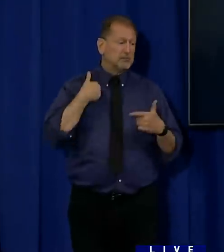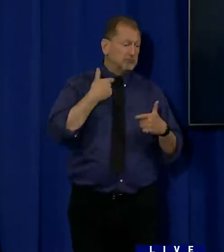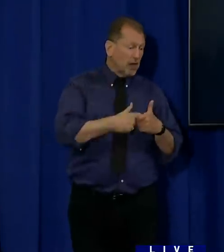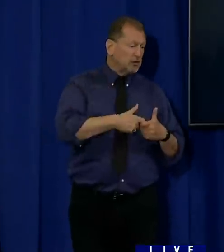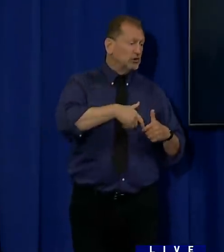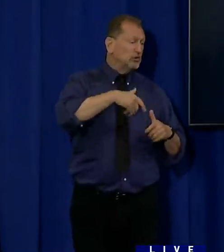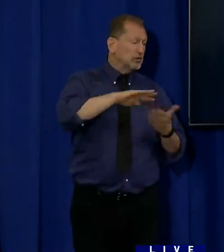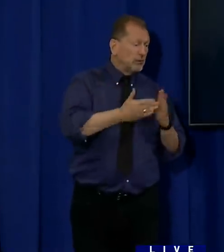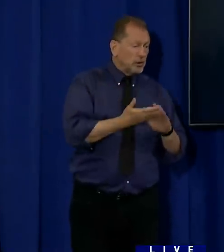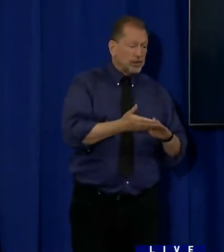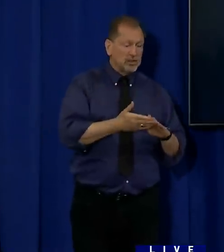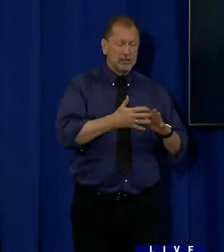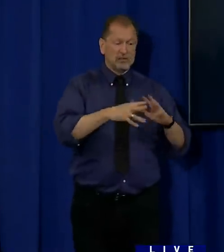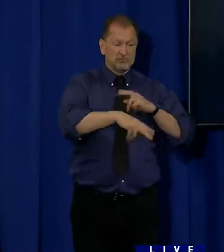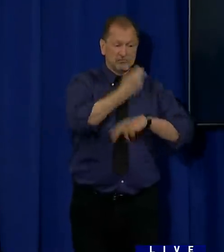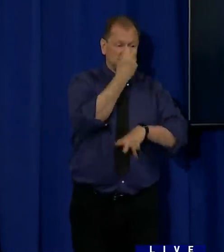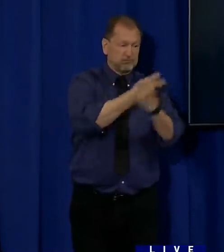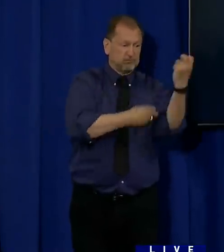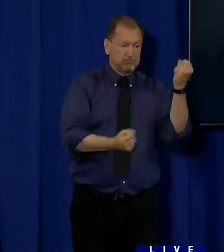looted and burned.